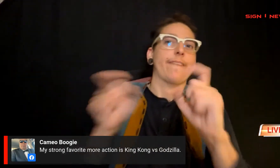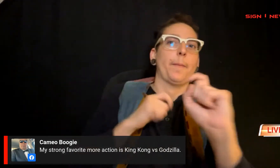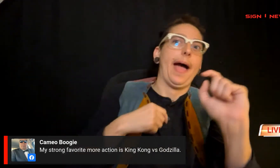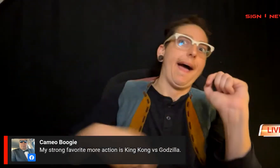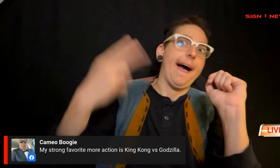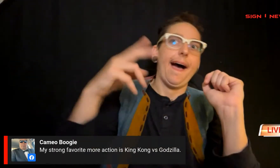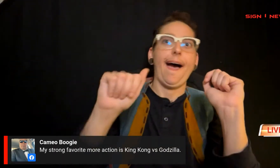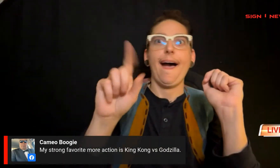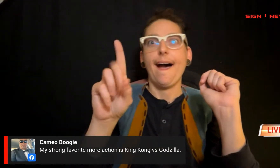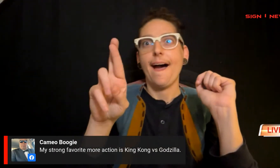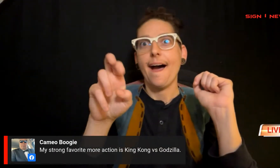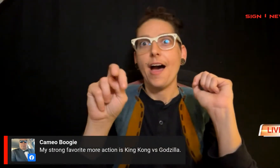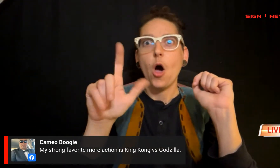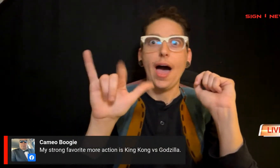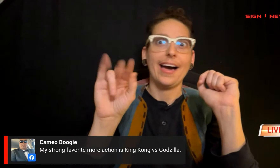I love action films.